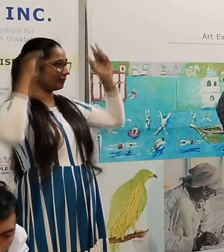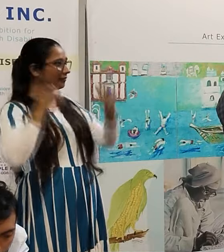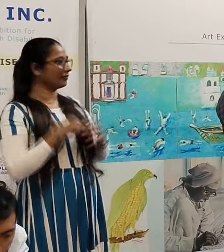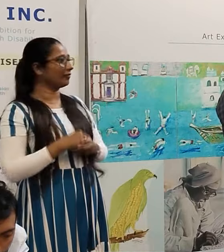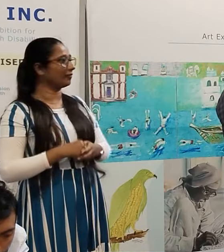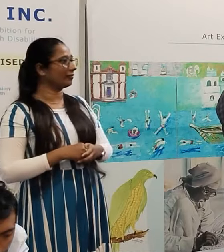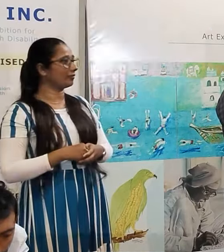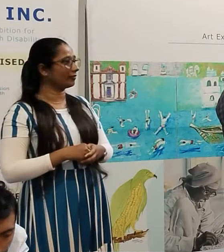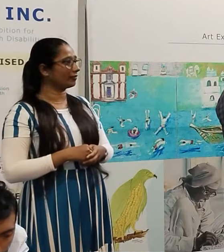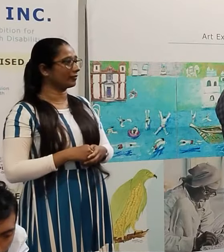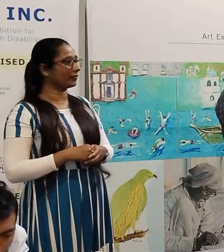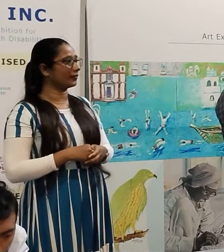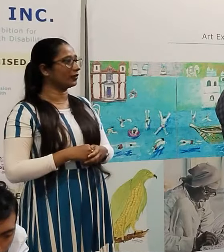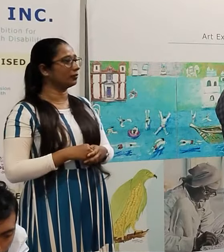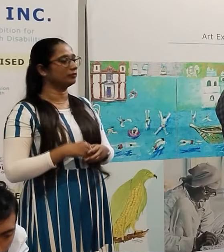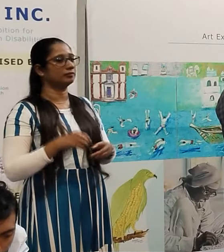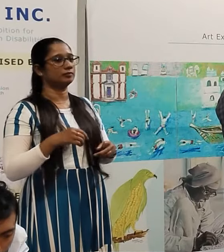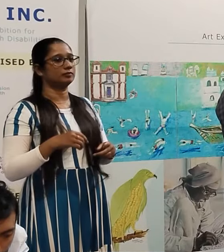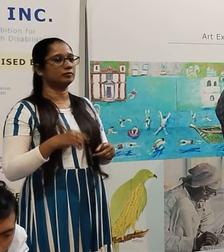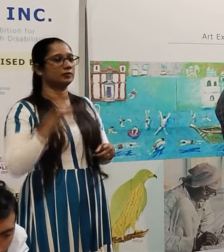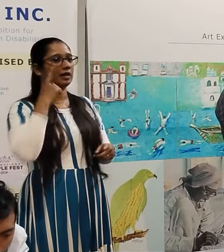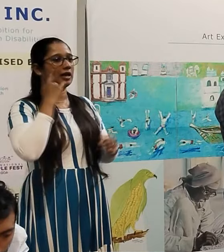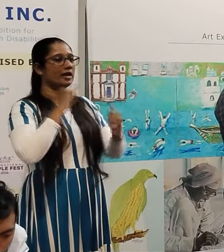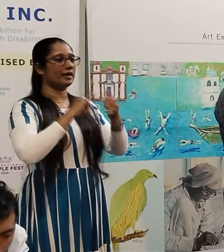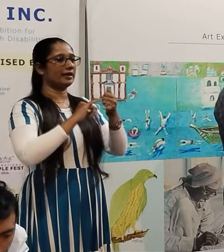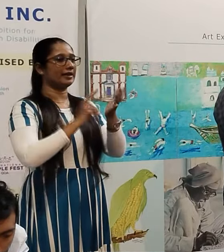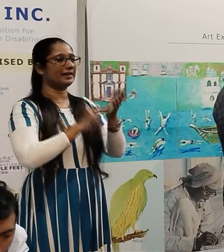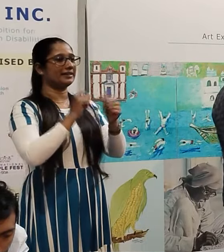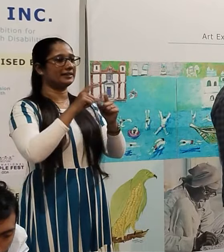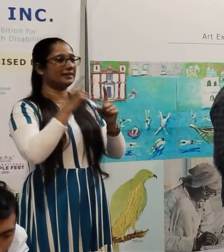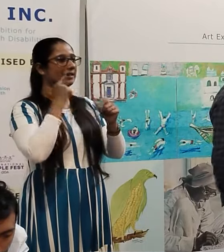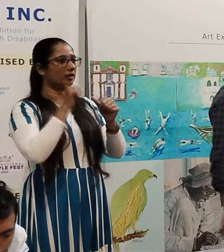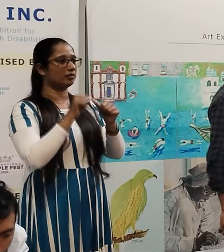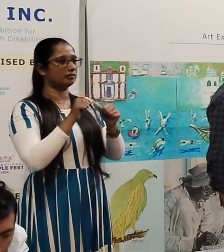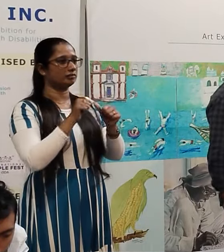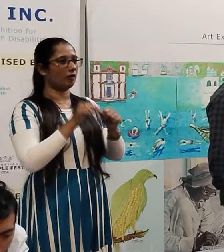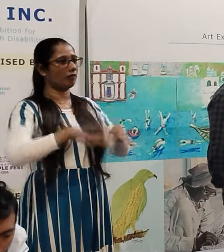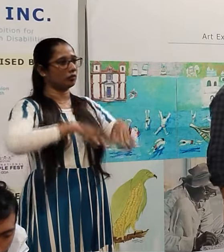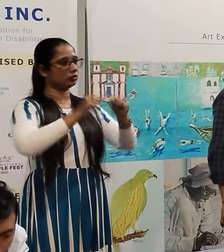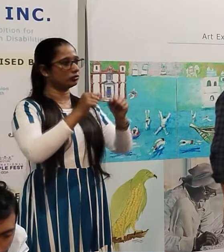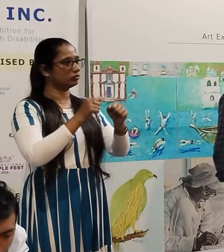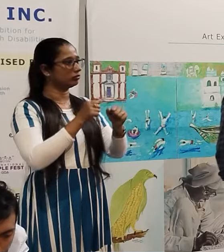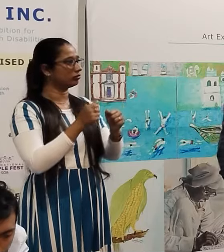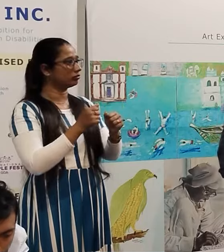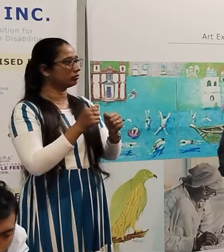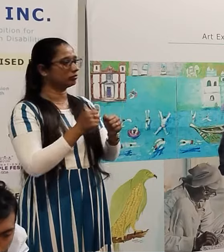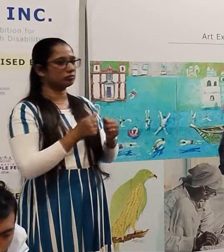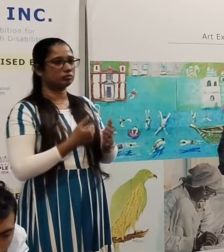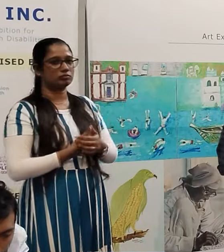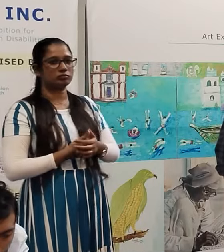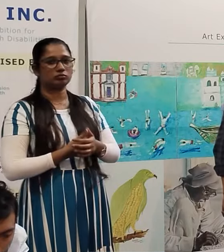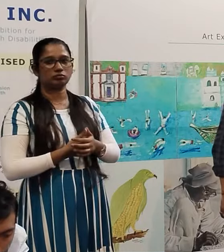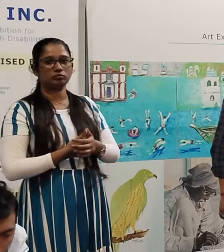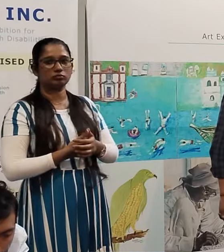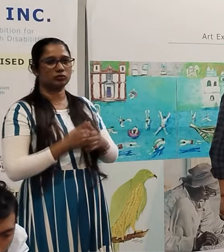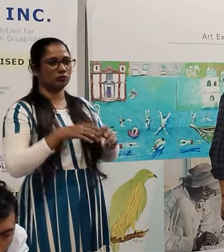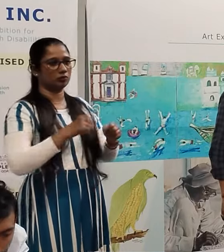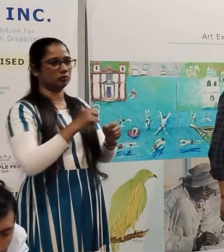We have also a representative from the Indian Osteogenesis Imperfecta Foundation here.